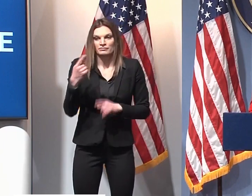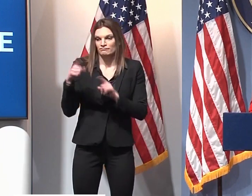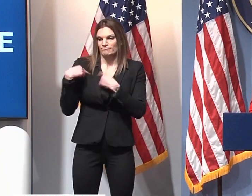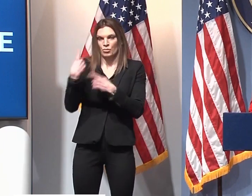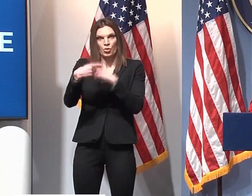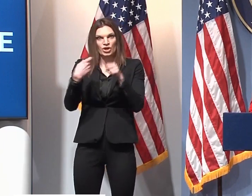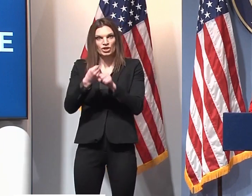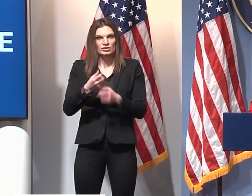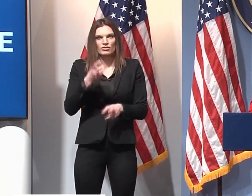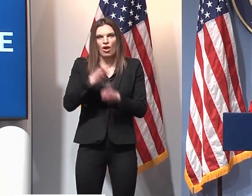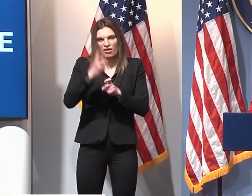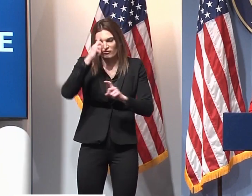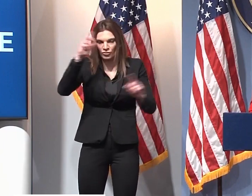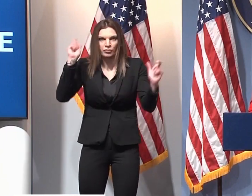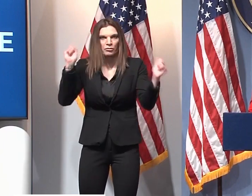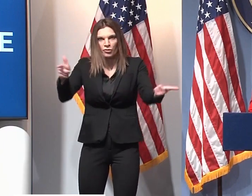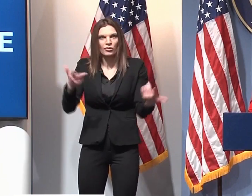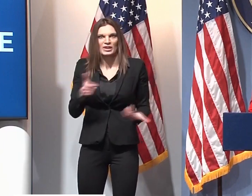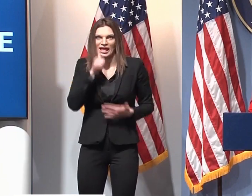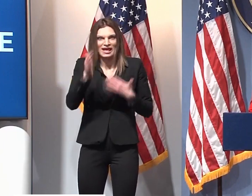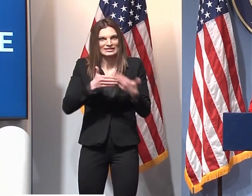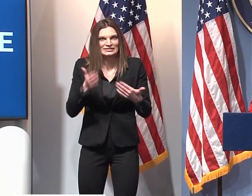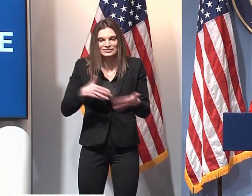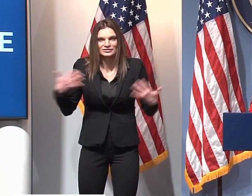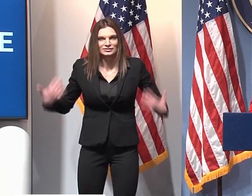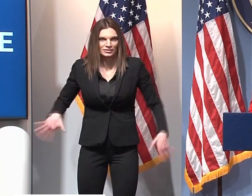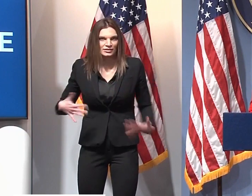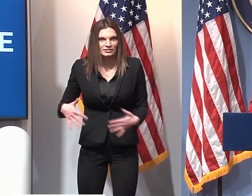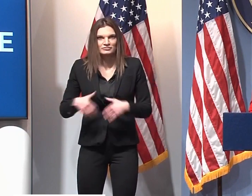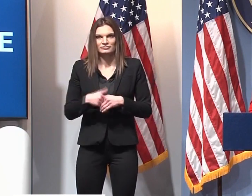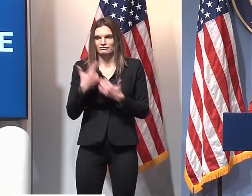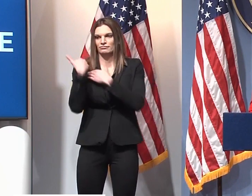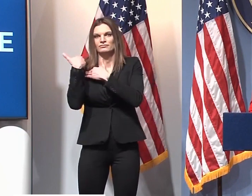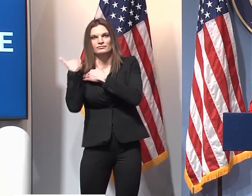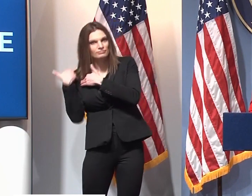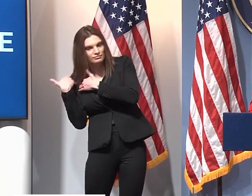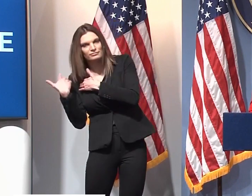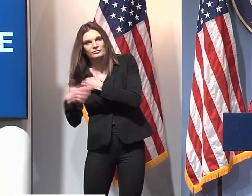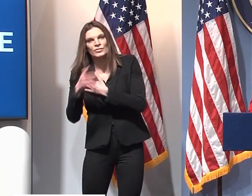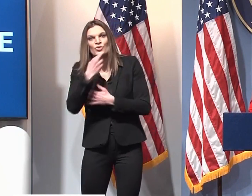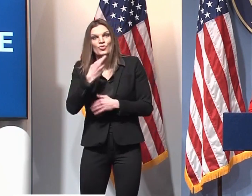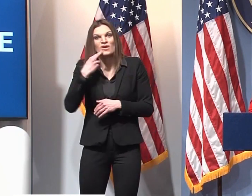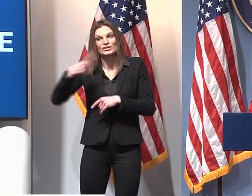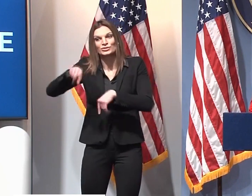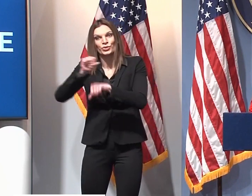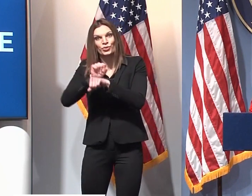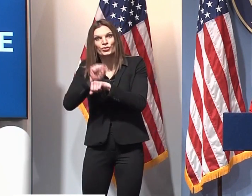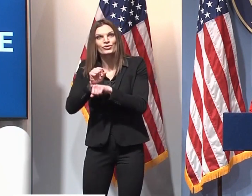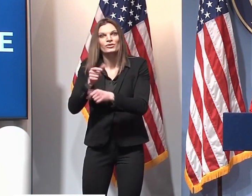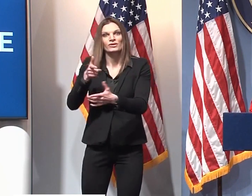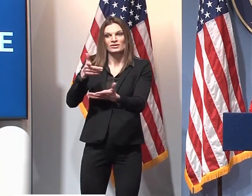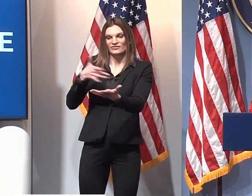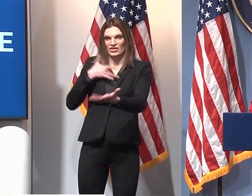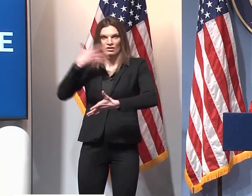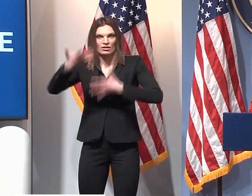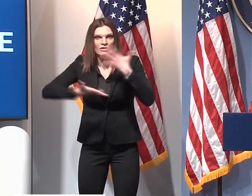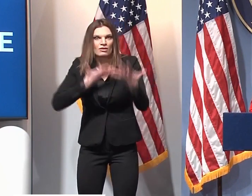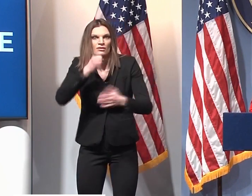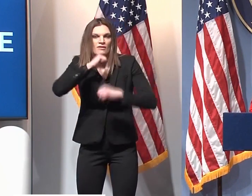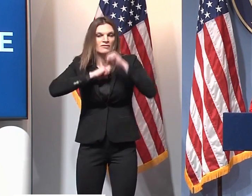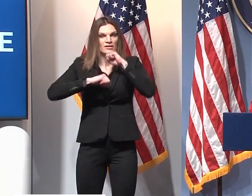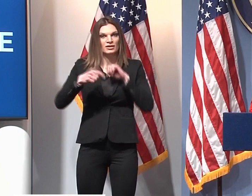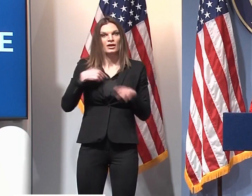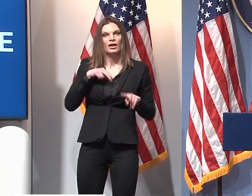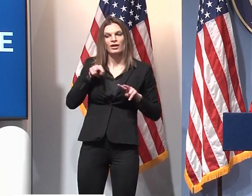has been hard for everyone, and the burden's been greater for the restaurant industry. There's no question. And so I understand